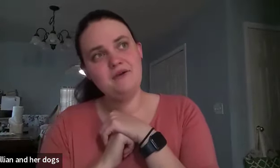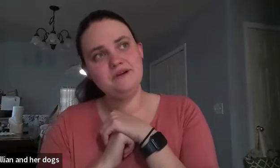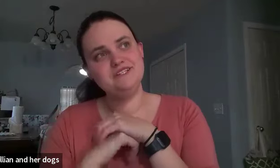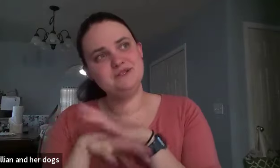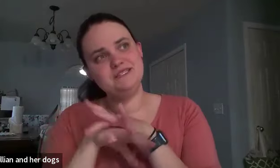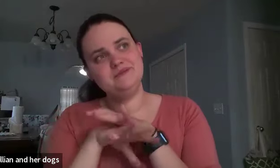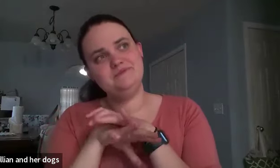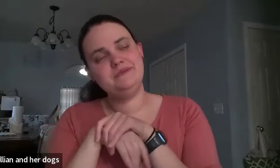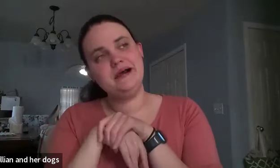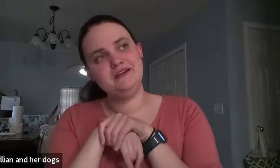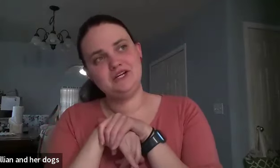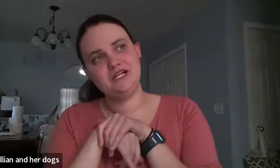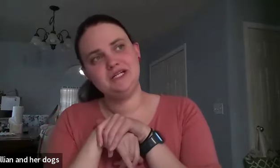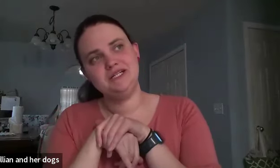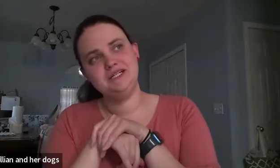I would do spider